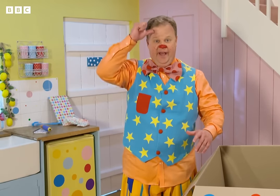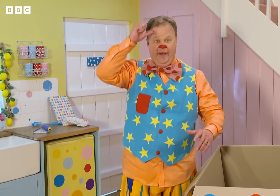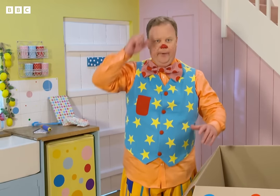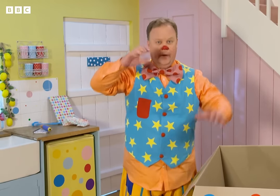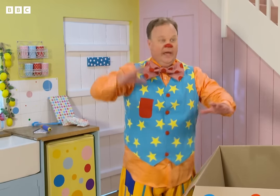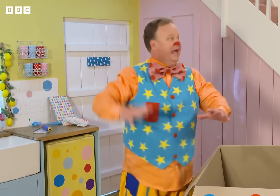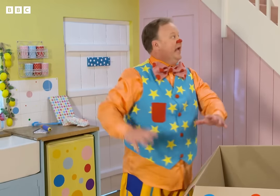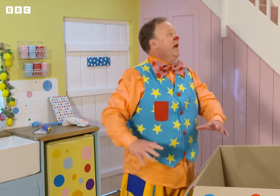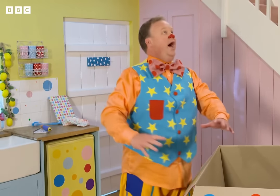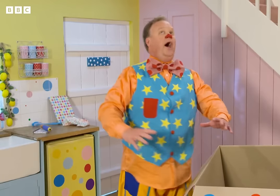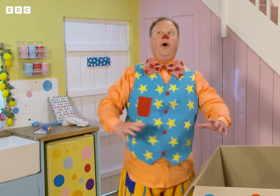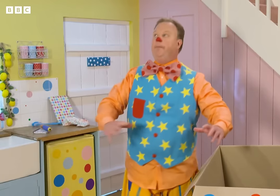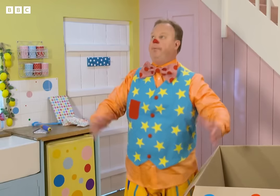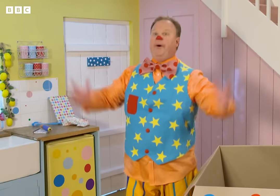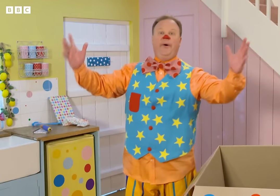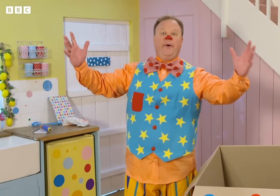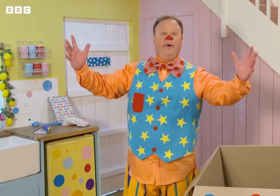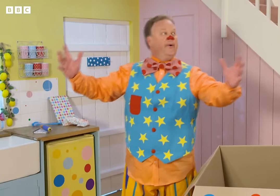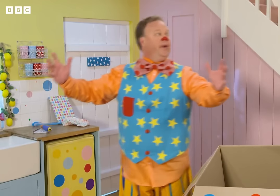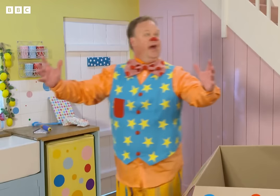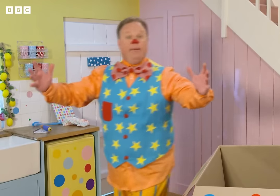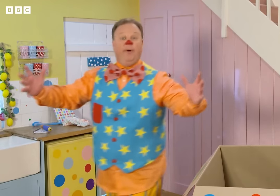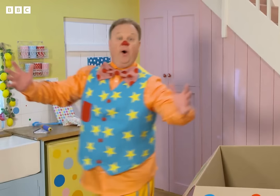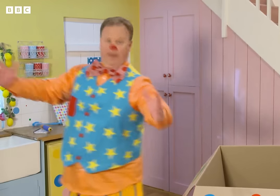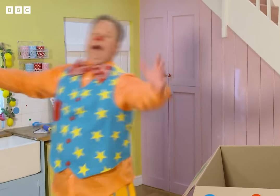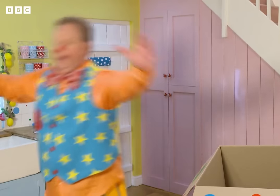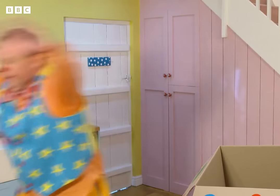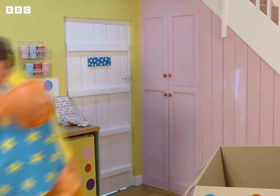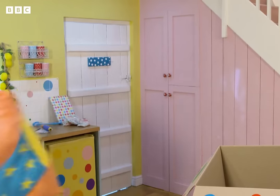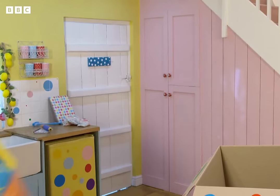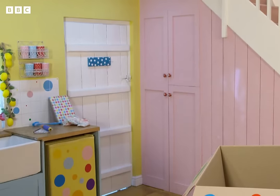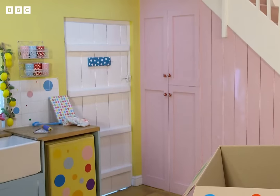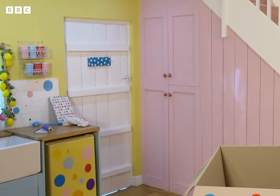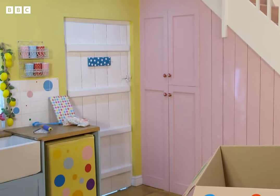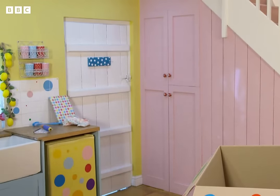know. Oh, ball! Ball! Ball!